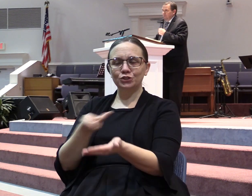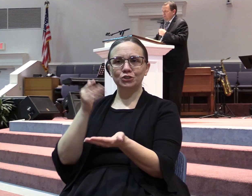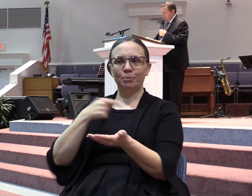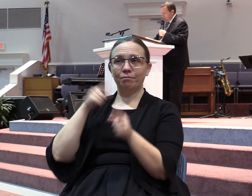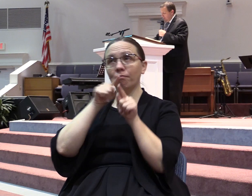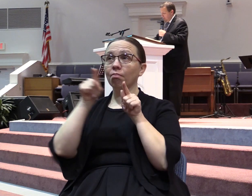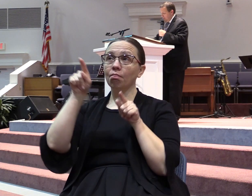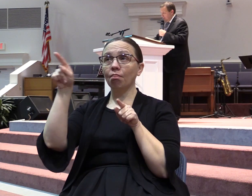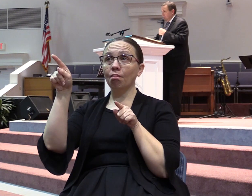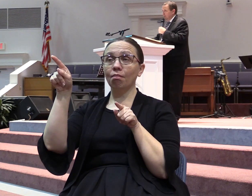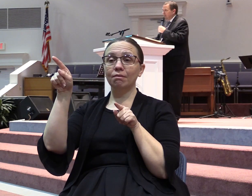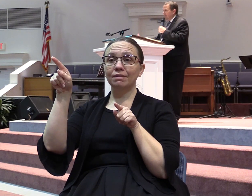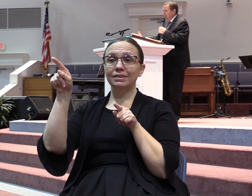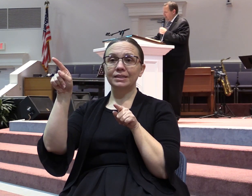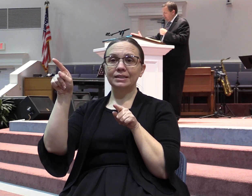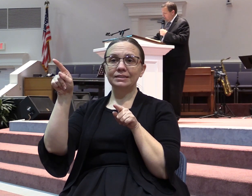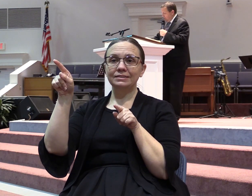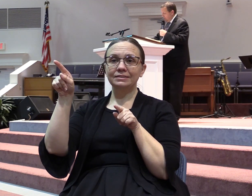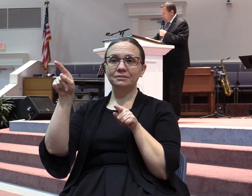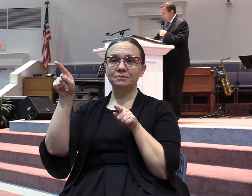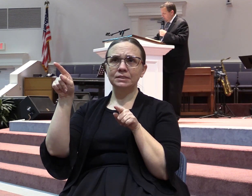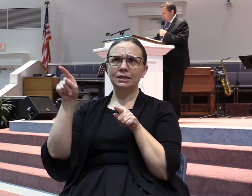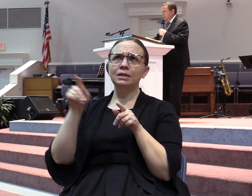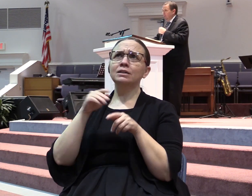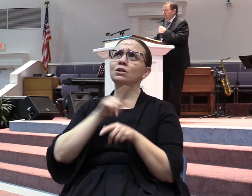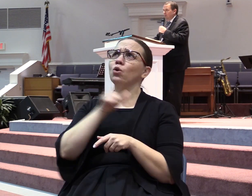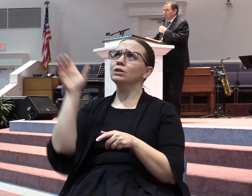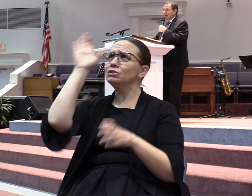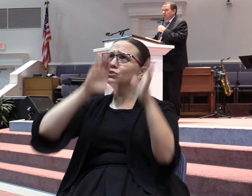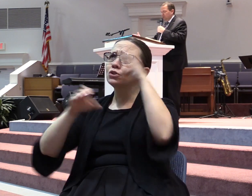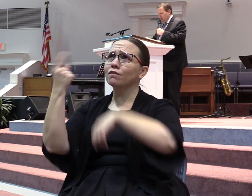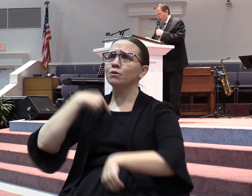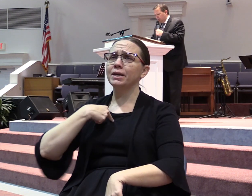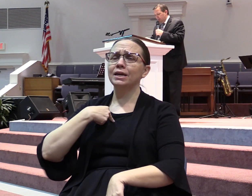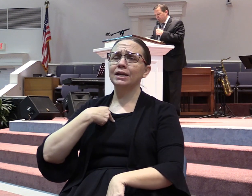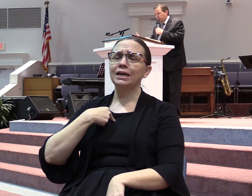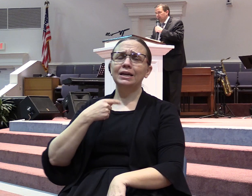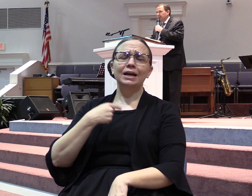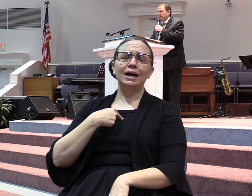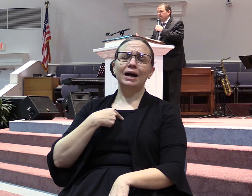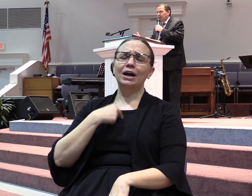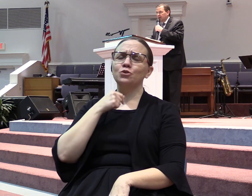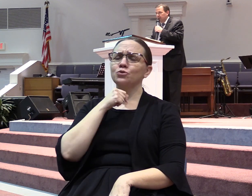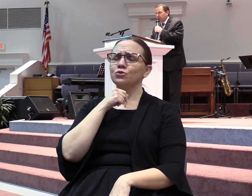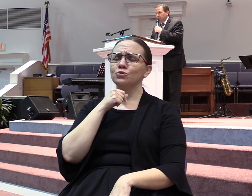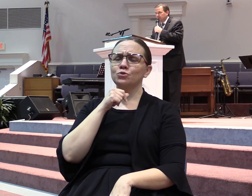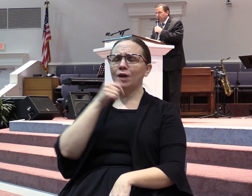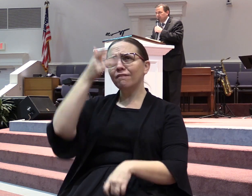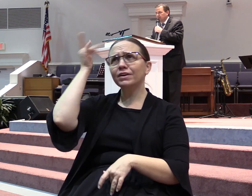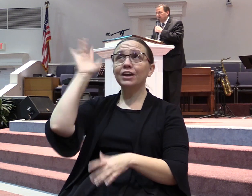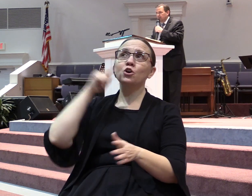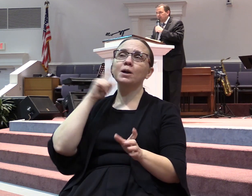sheep. Seek thy servant, for I do not forget thy